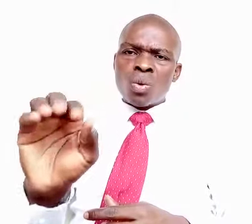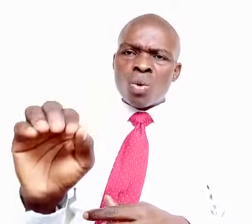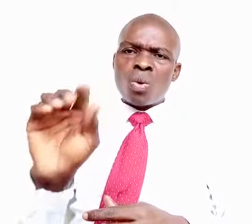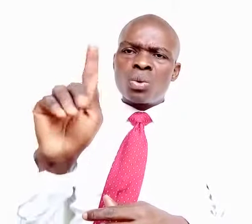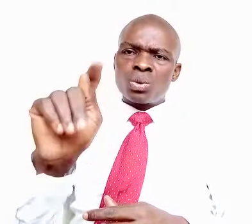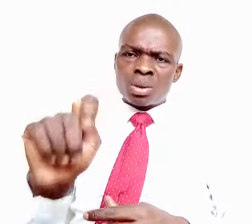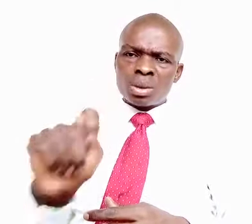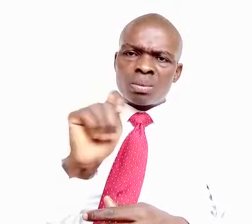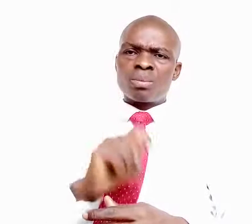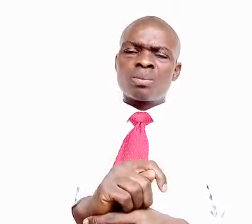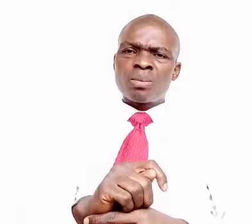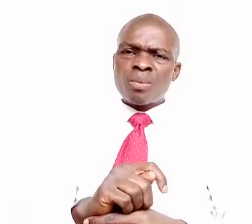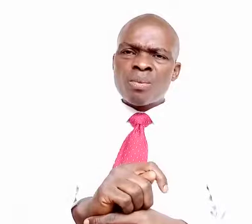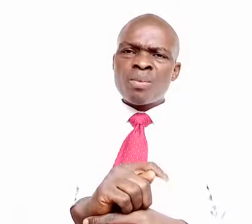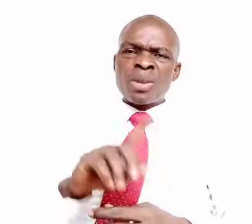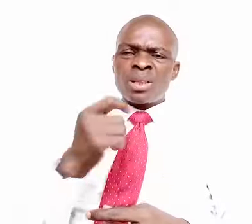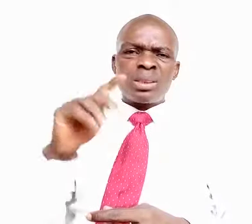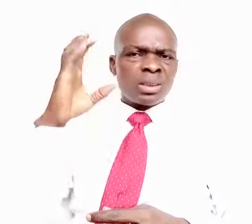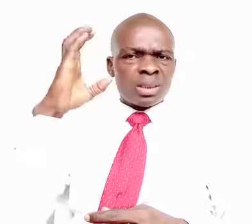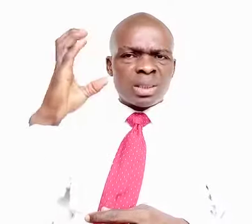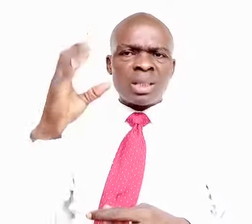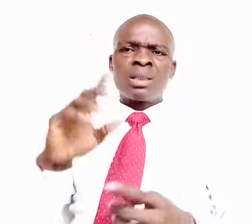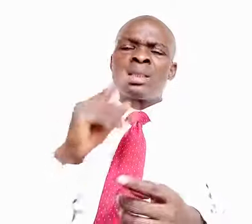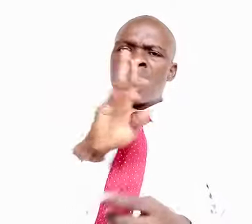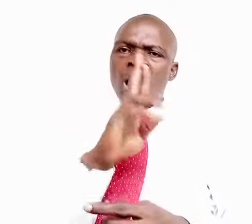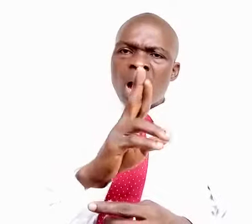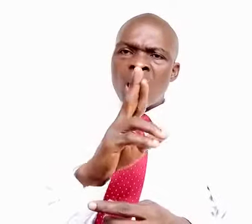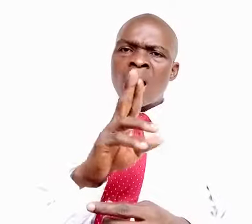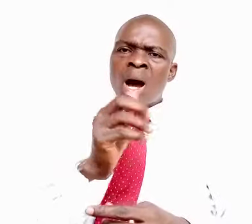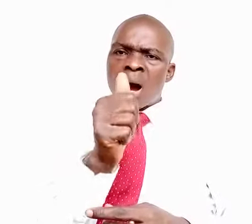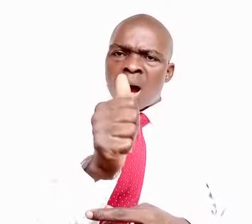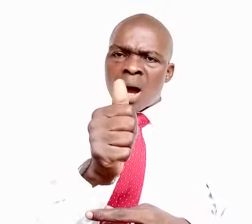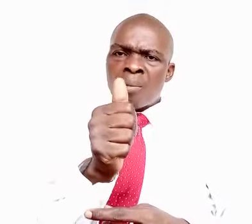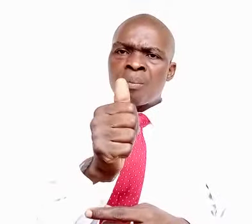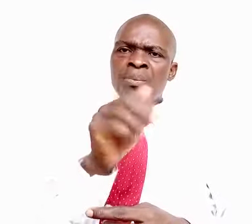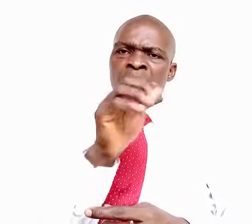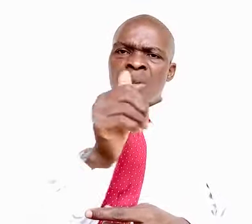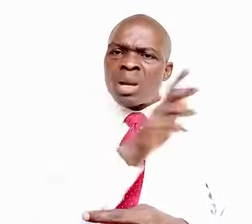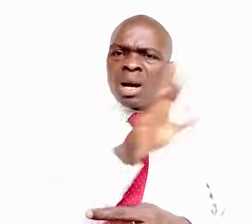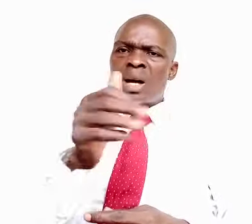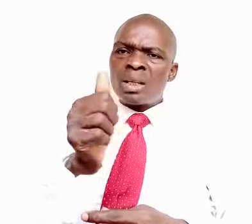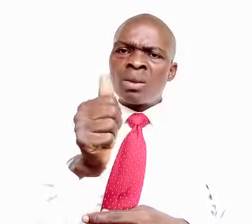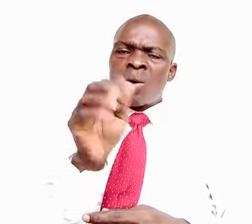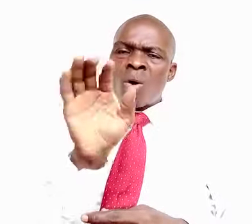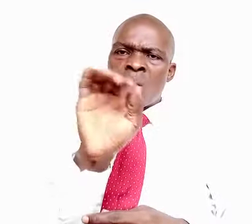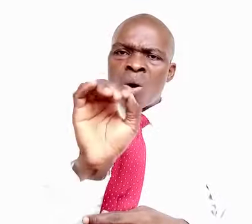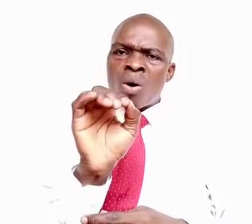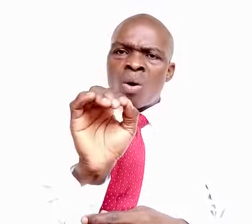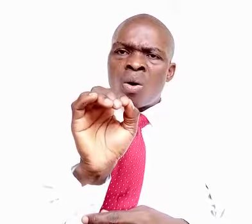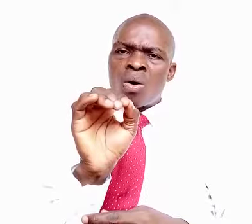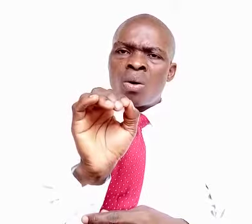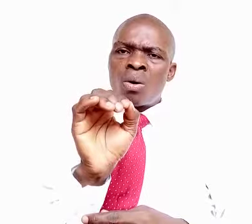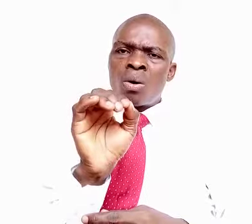C-O-T. The sounds are ah and o. Number 5,